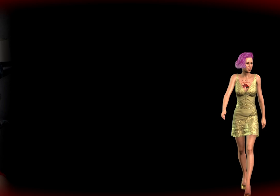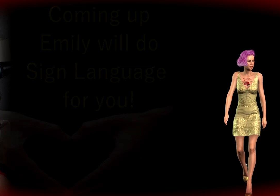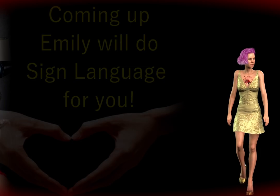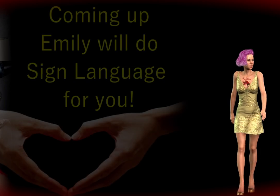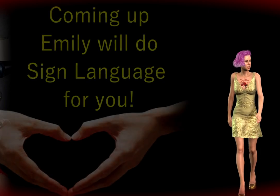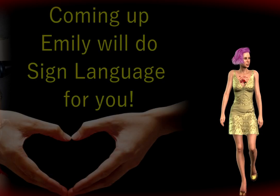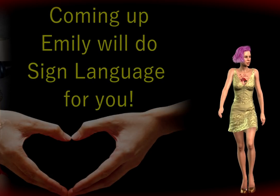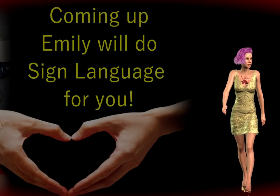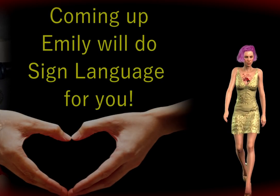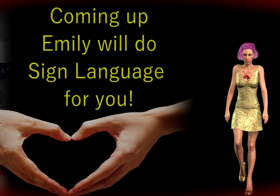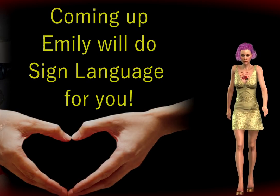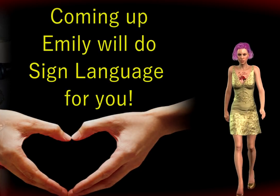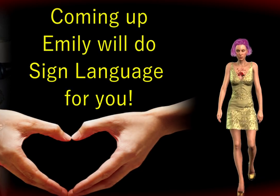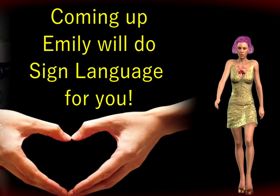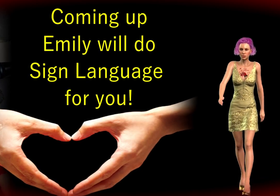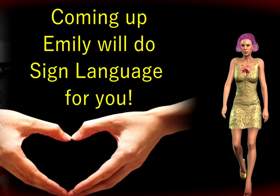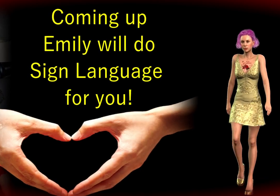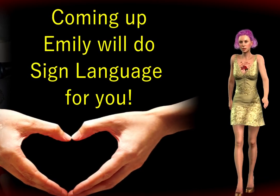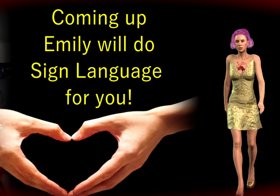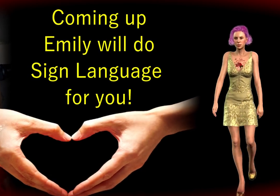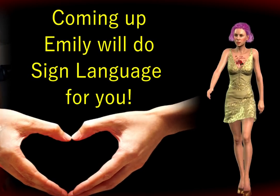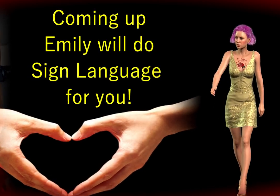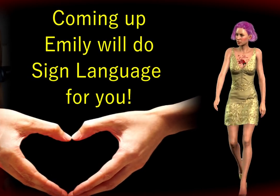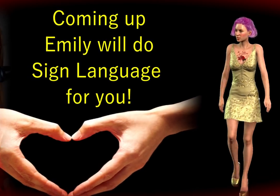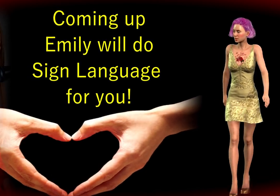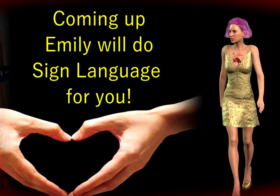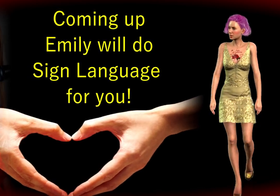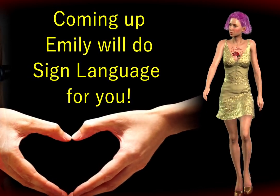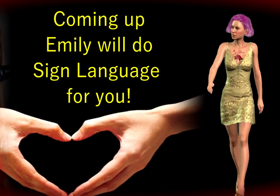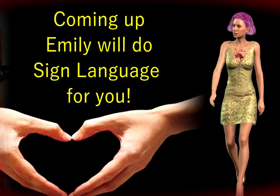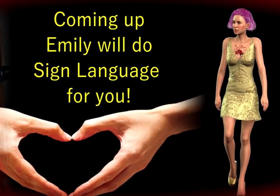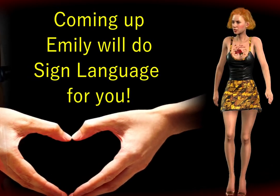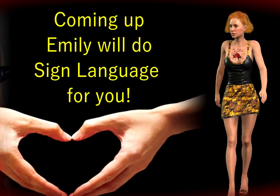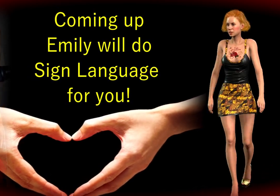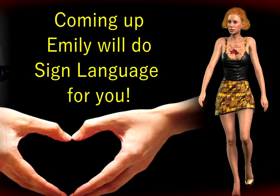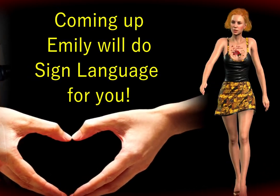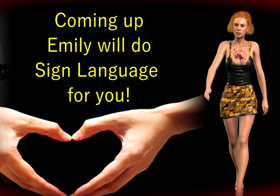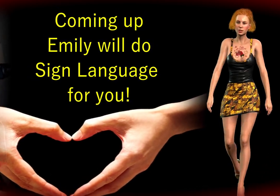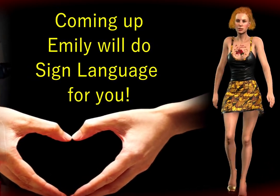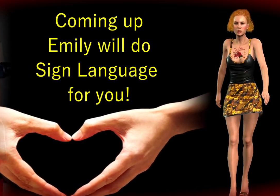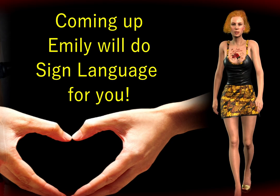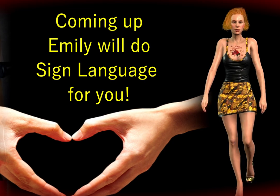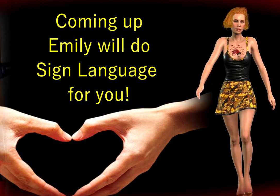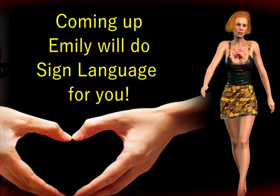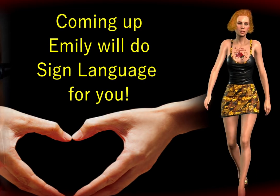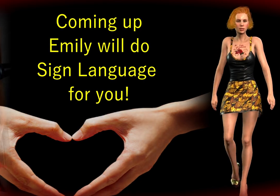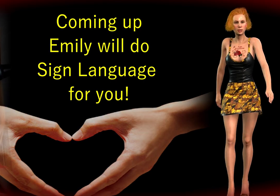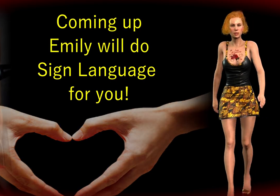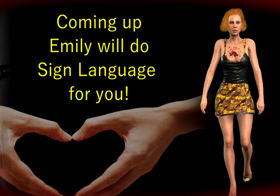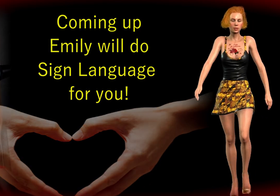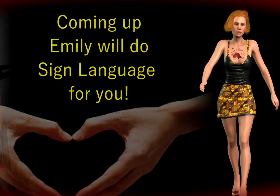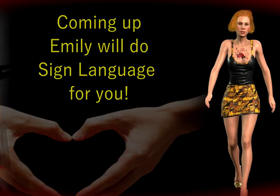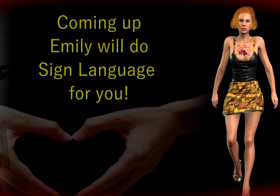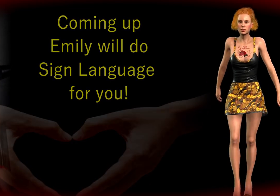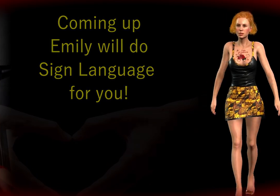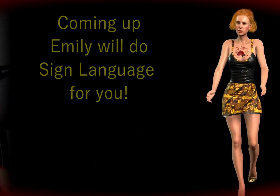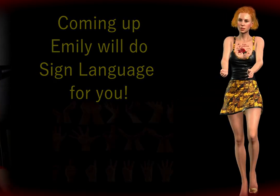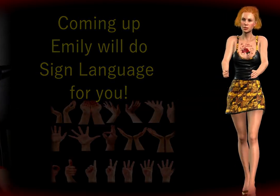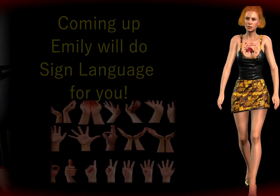Some days, things just take, way too much of my energy,